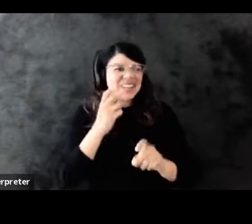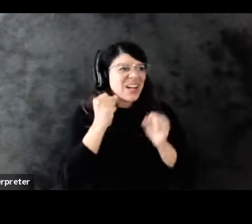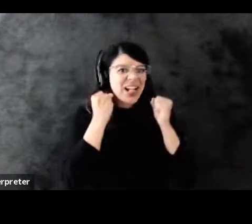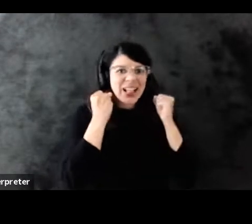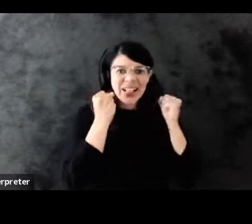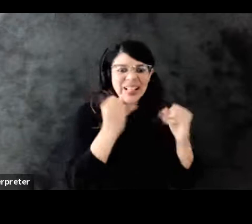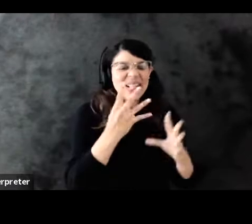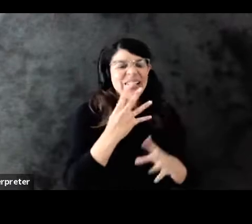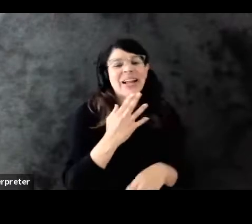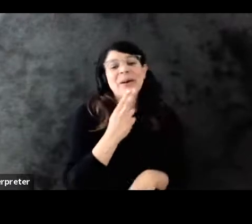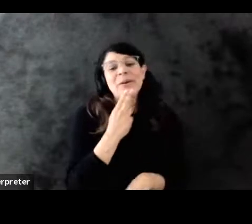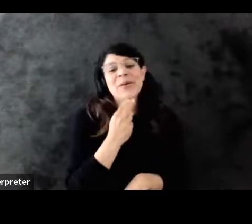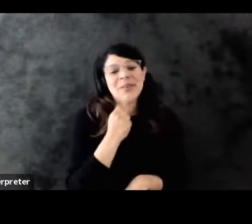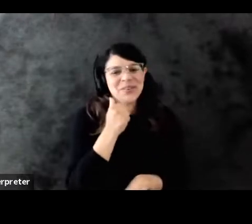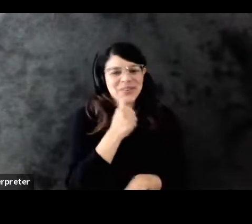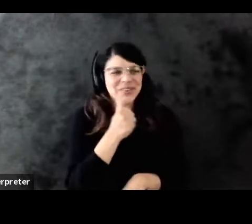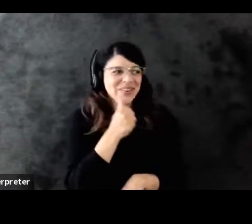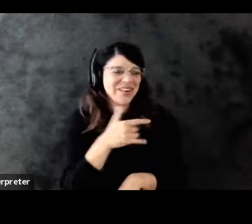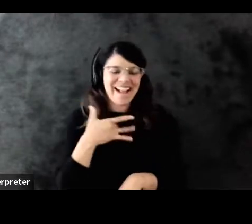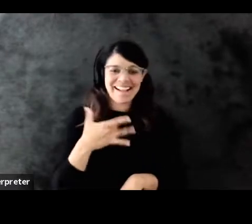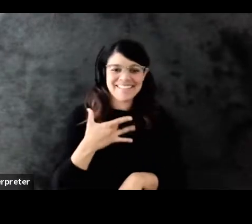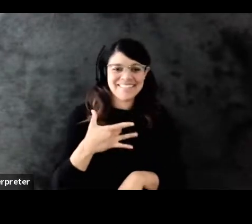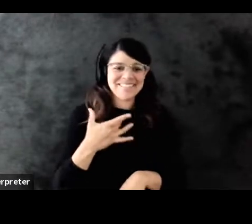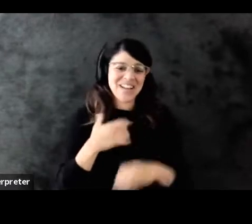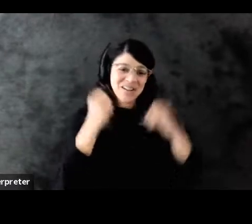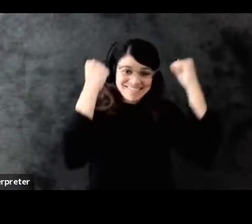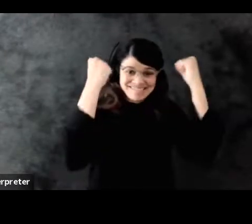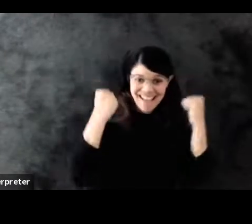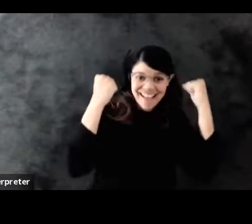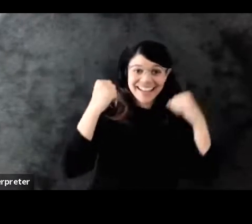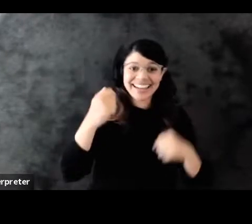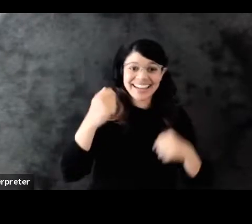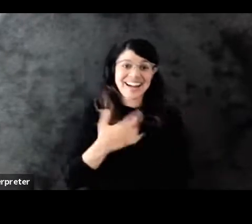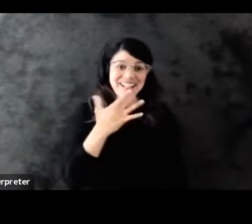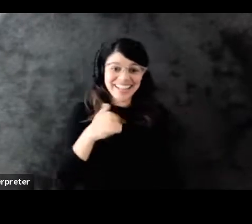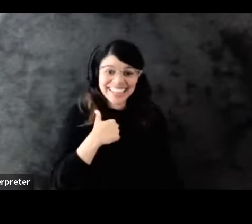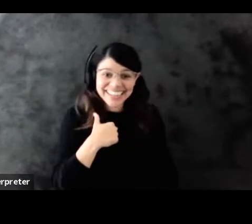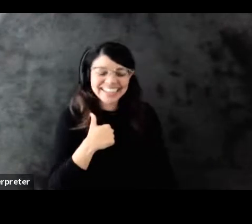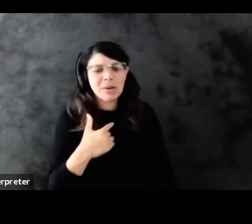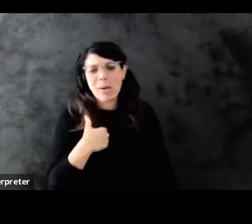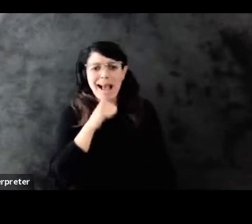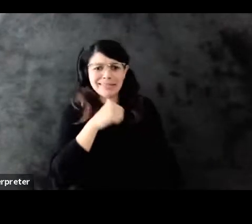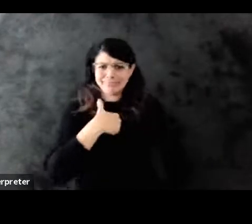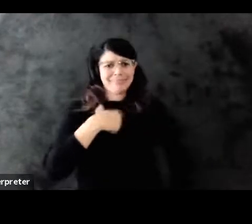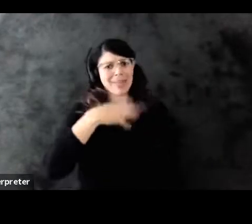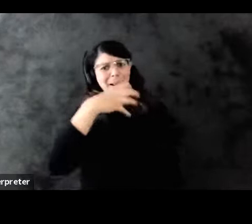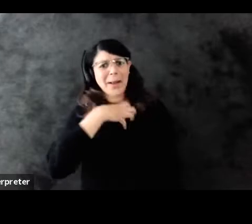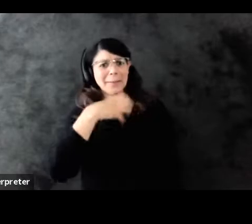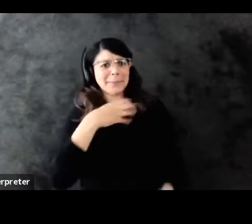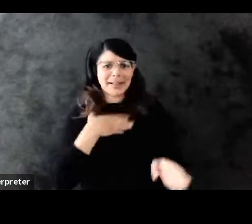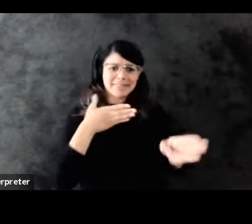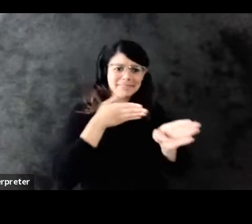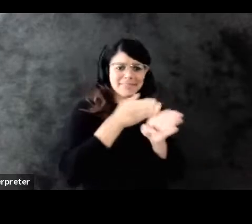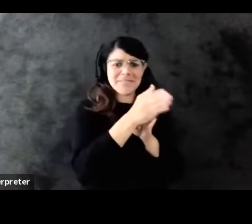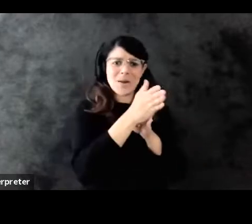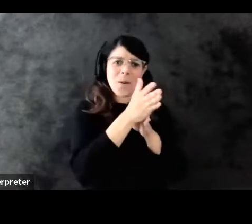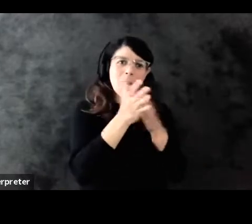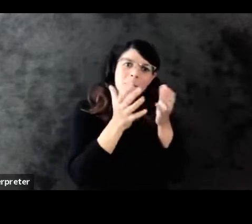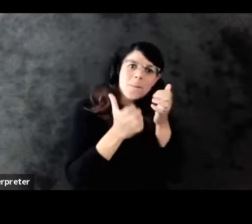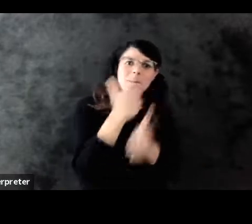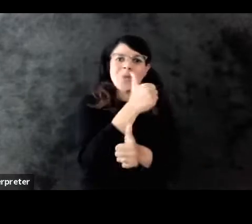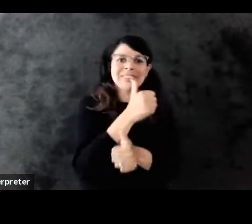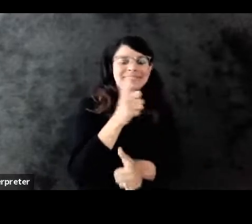guy, right? So I thought I was very lucky. I didn't complain about the major, right? So anyway, making a long story short, I didn't know it at the time, but